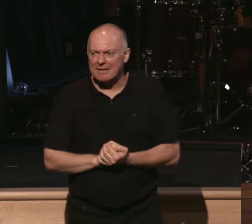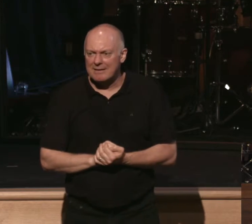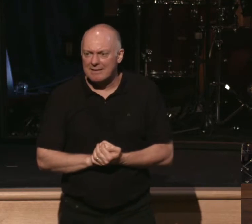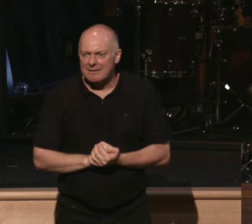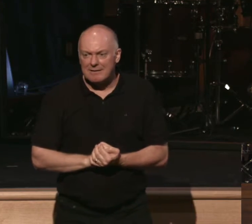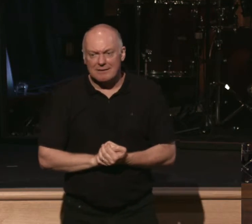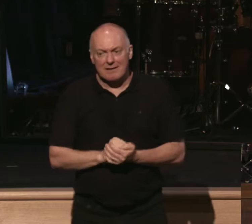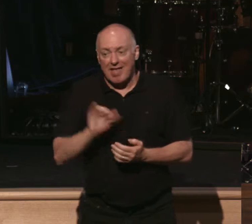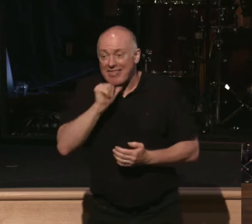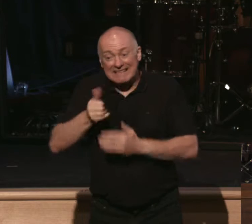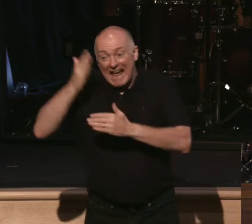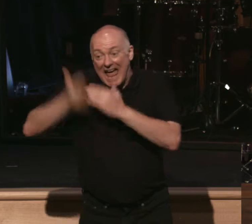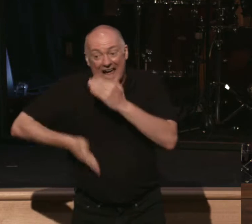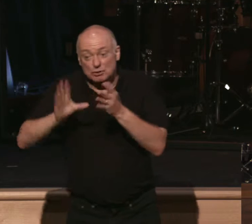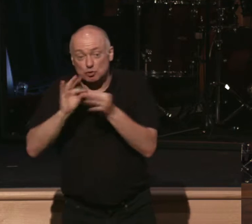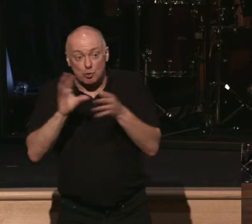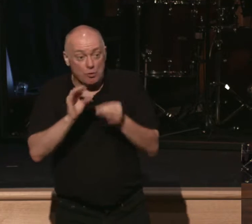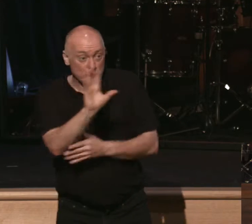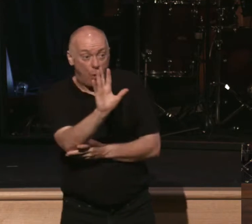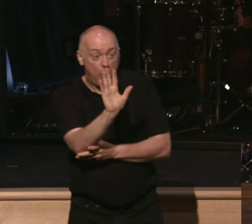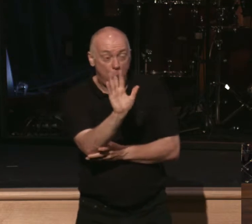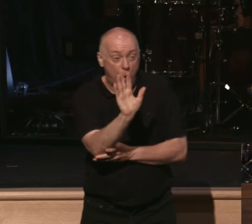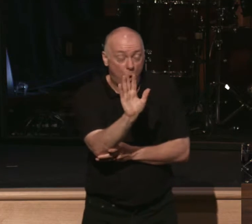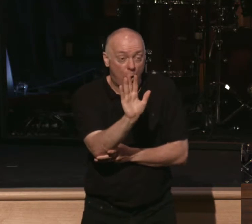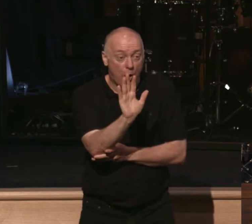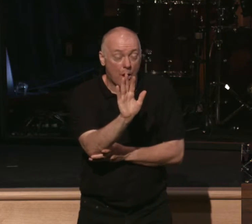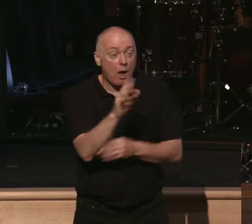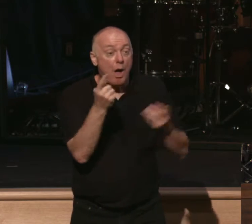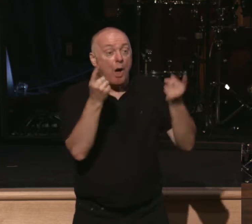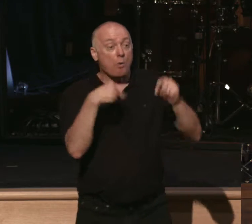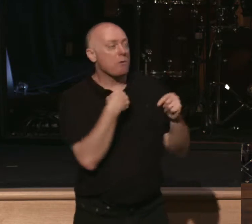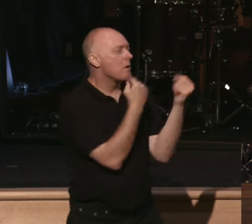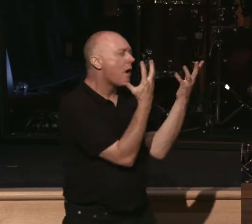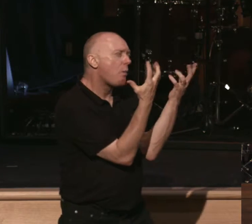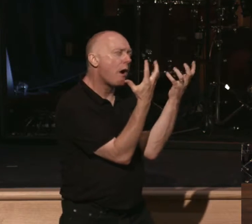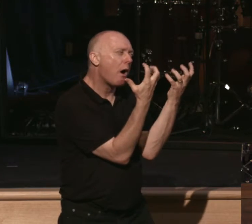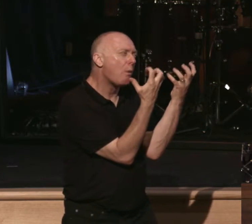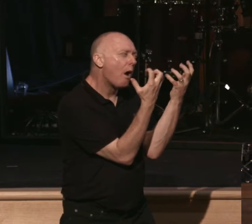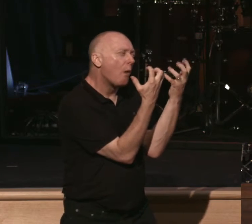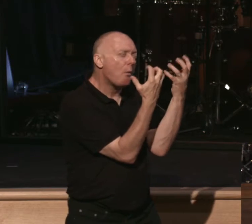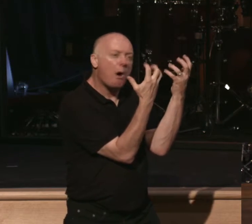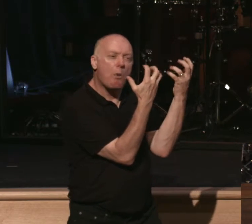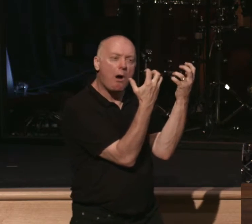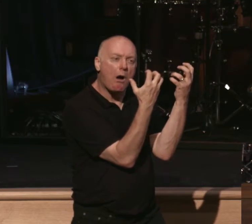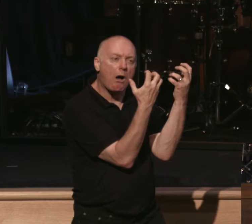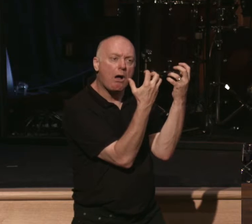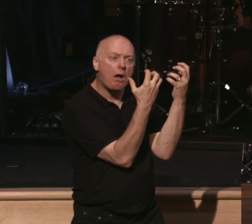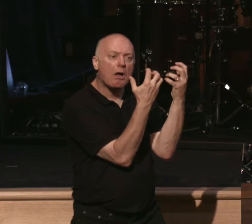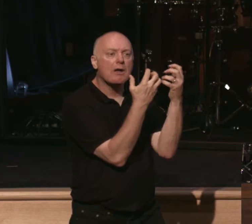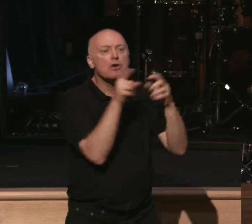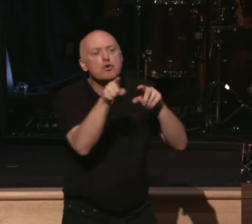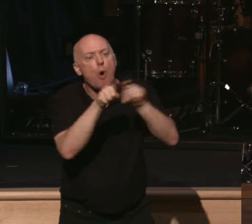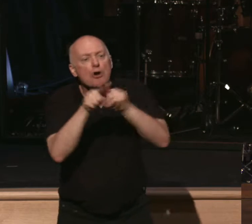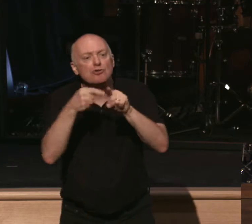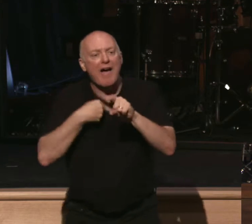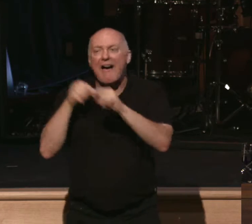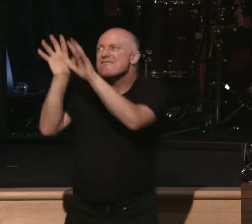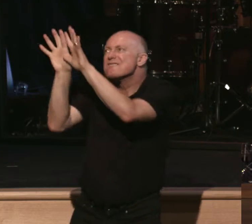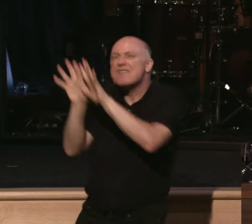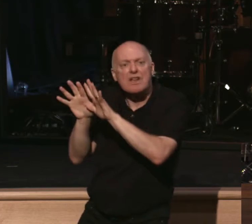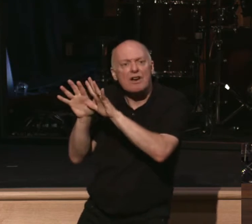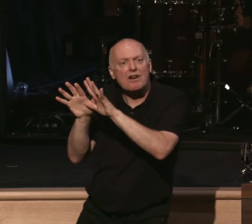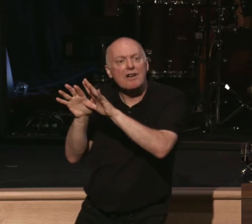And that's not the end of the story. Because when we are lusting after something, we'll have a corresponding fear, and those fears